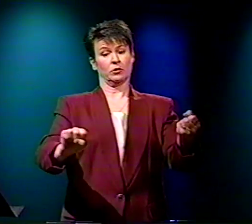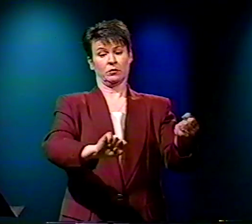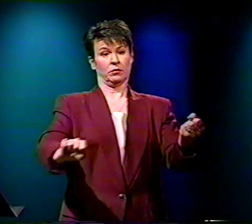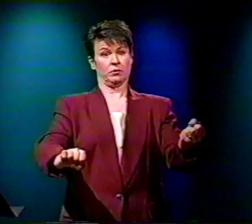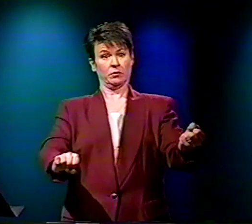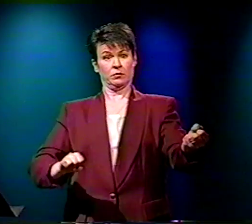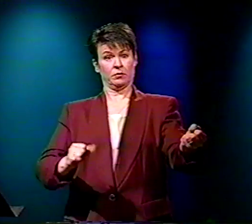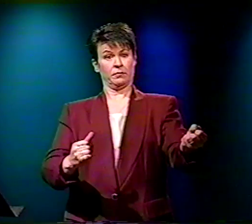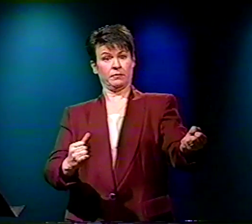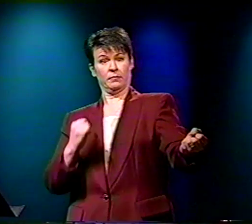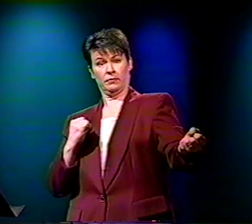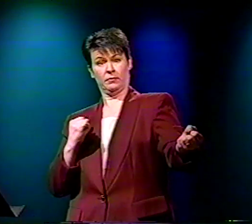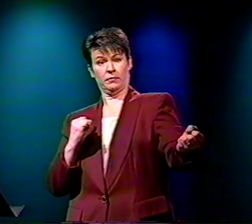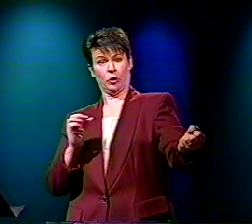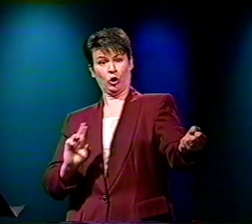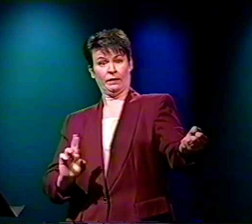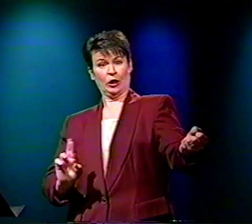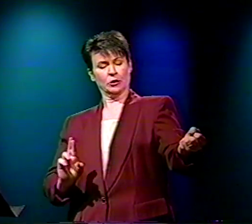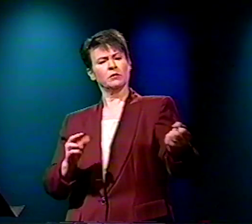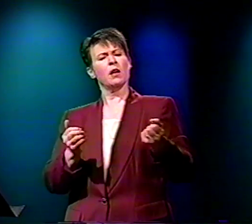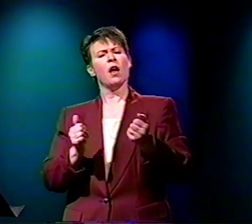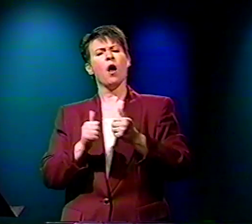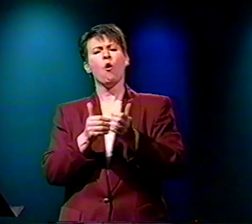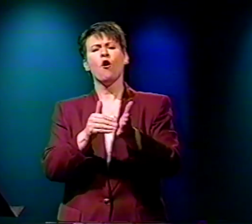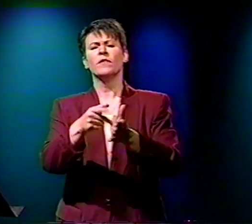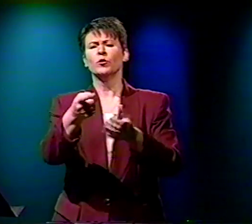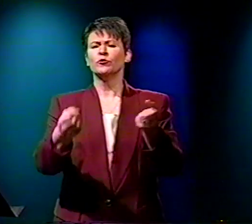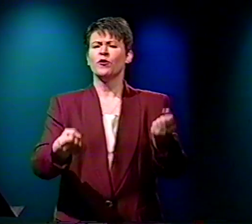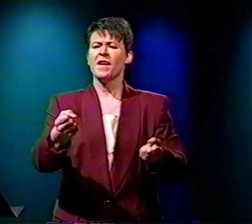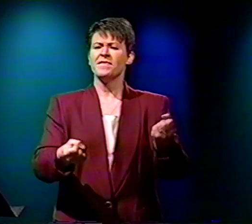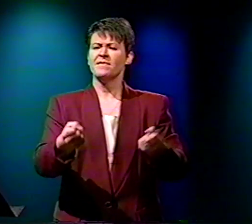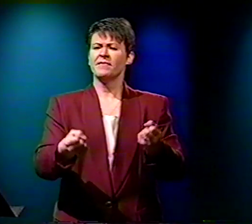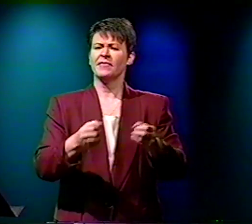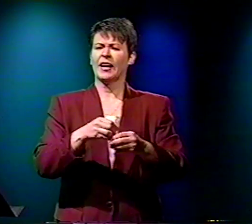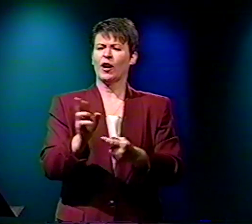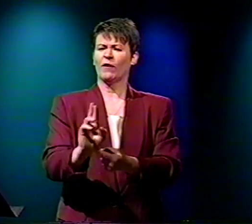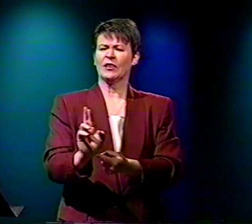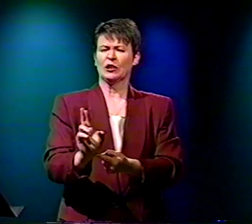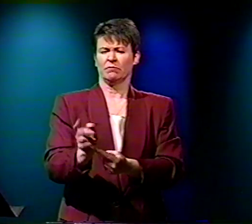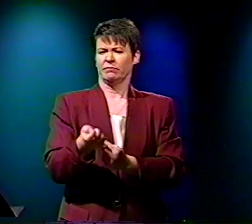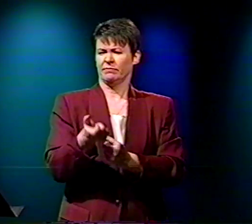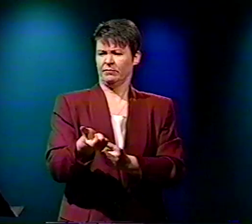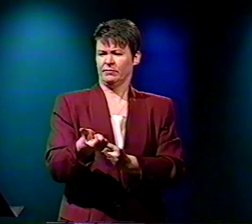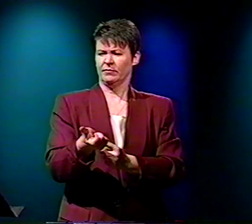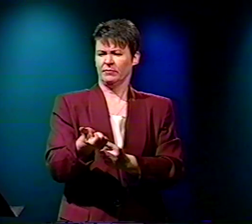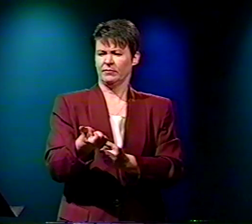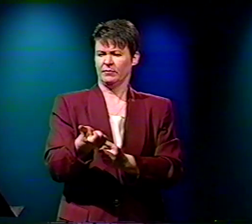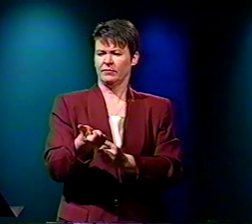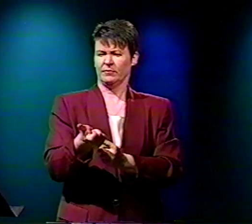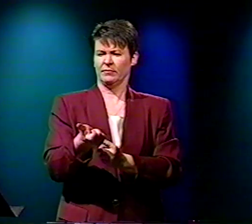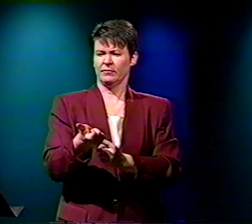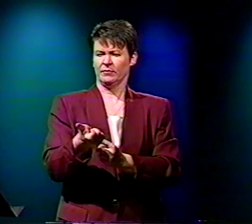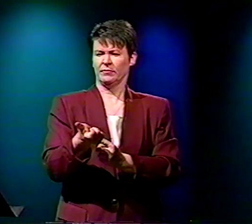when you shift into reverse to go backwards, how often do you drive in reverse? Seldomly,